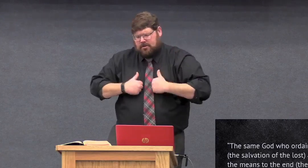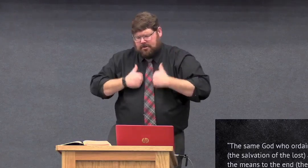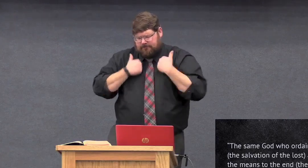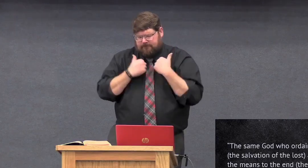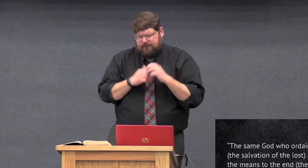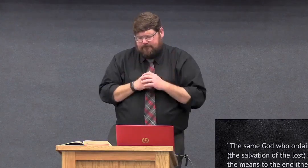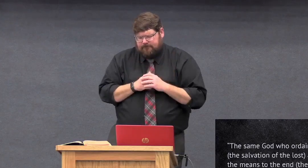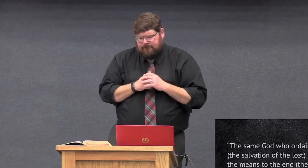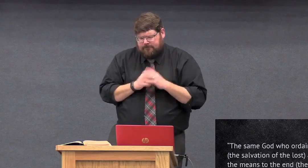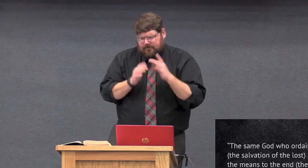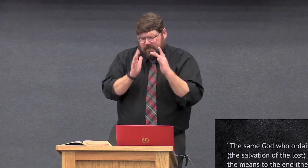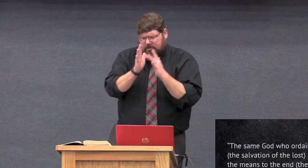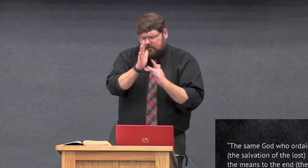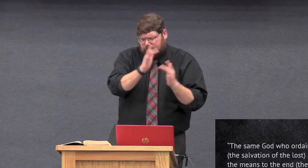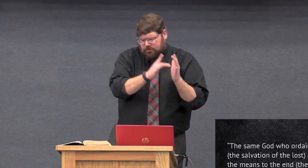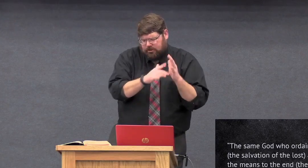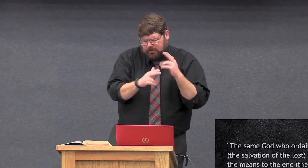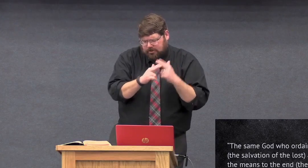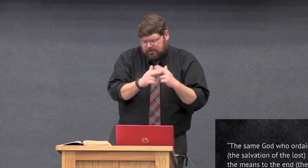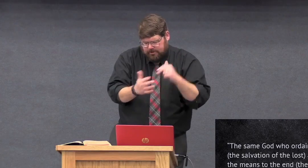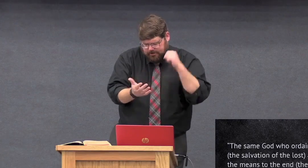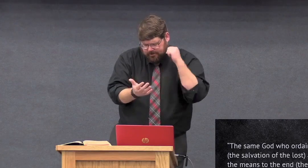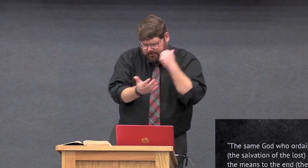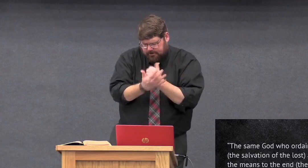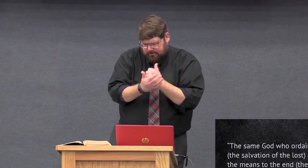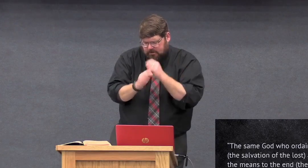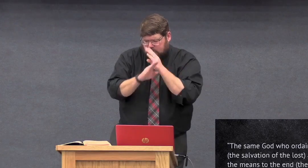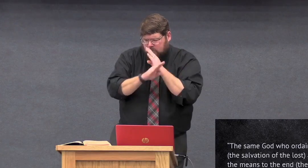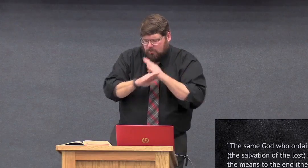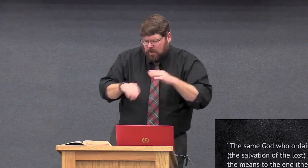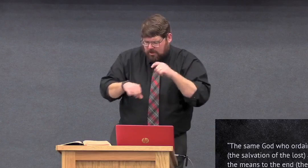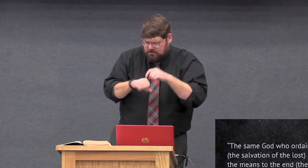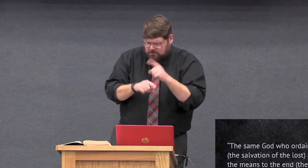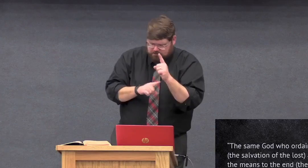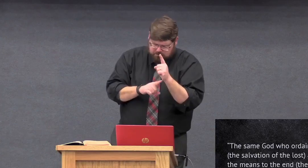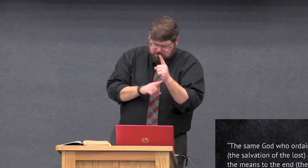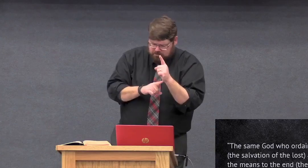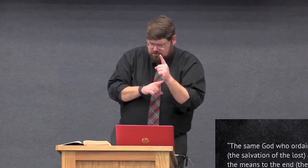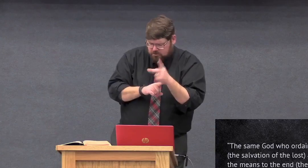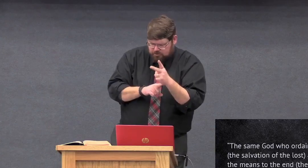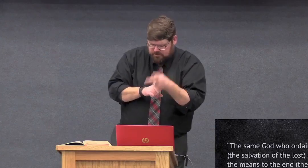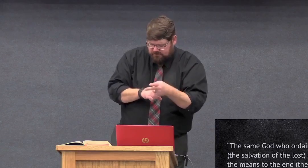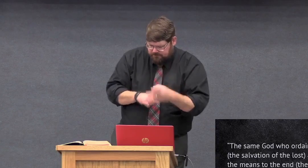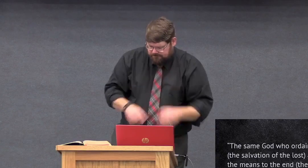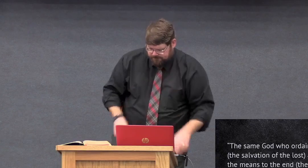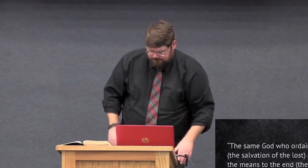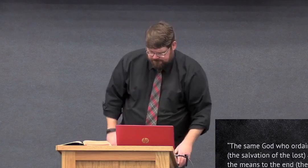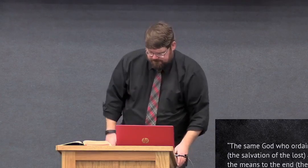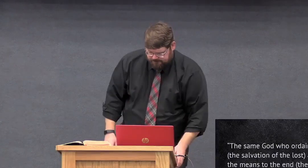declare your works in our lives. In Jesus' name, amen. Take a few